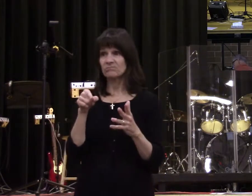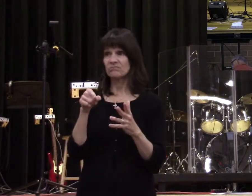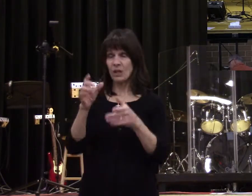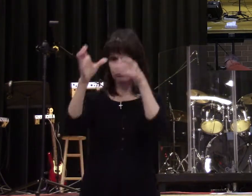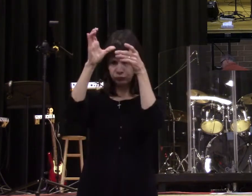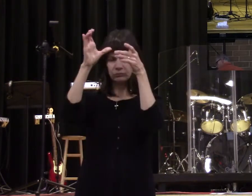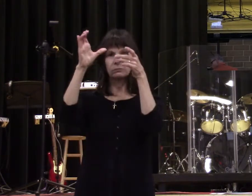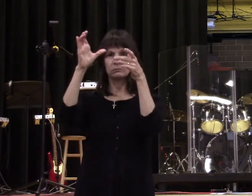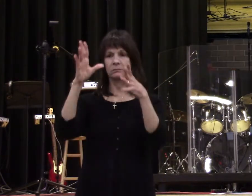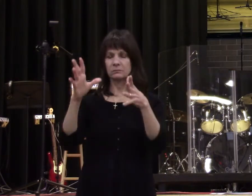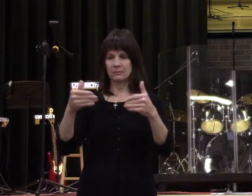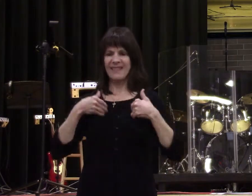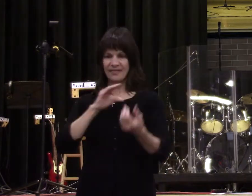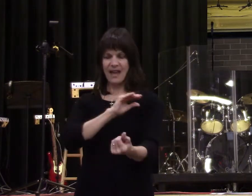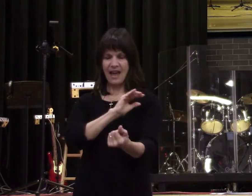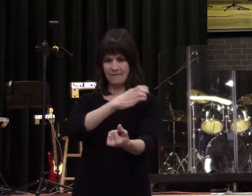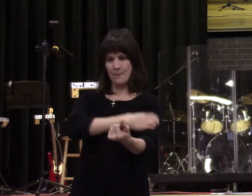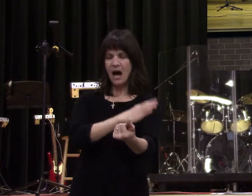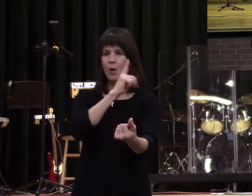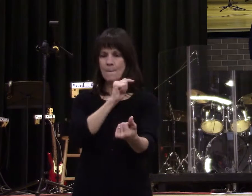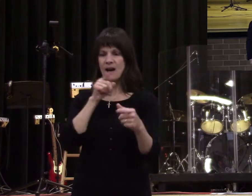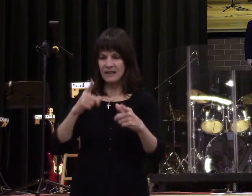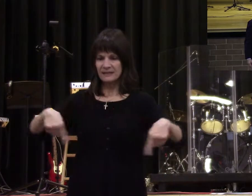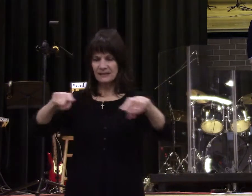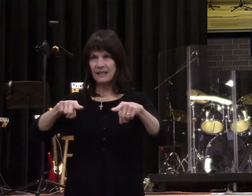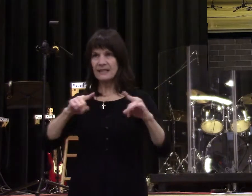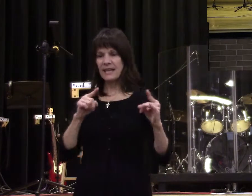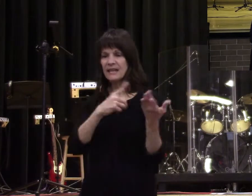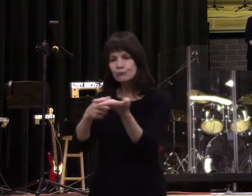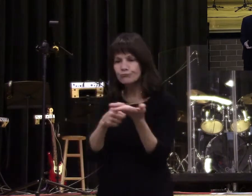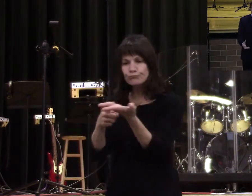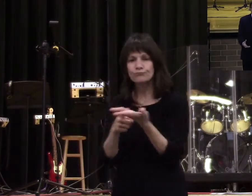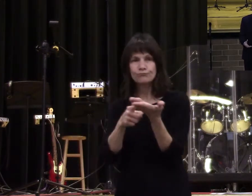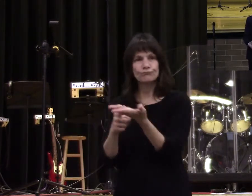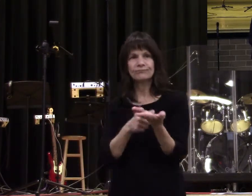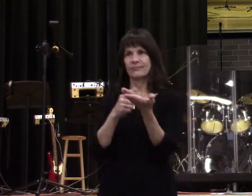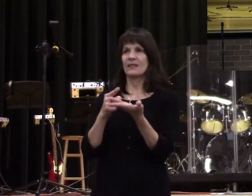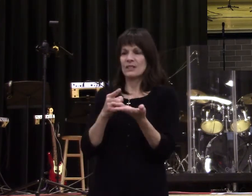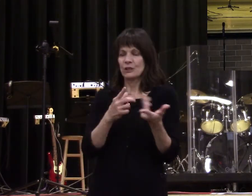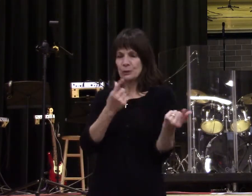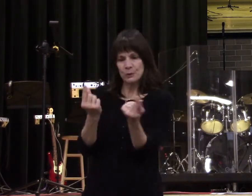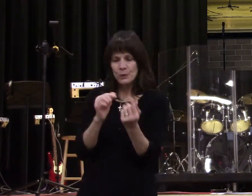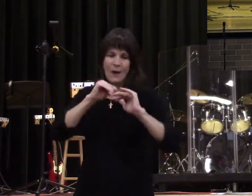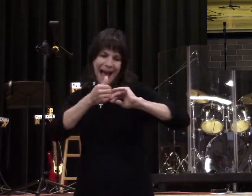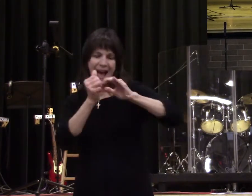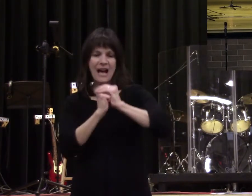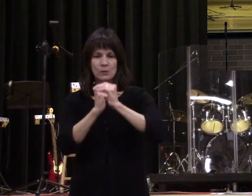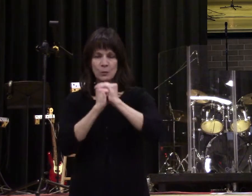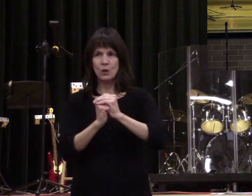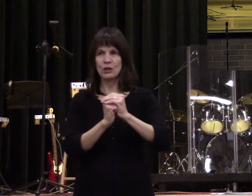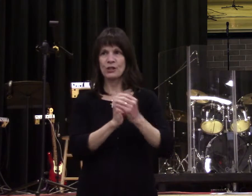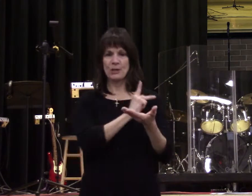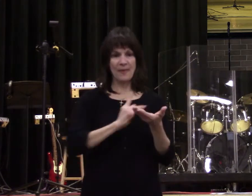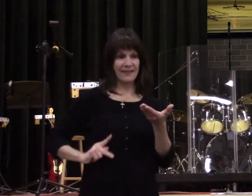the best thing to bring to the King of Kings. And that should be, you should be about worship. You should think about how to be